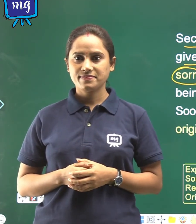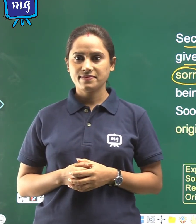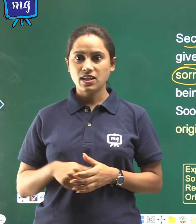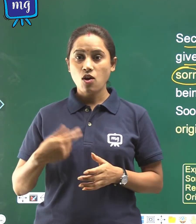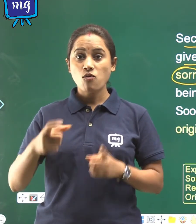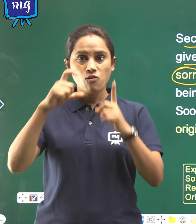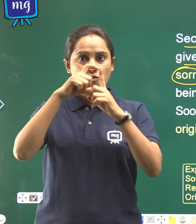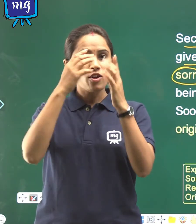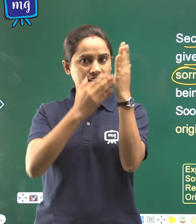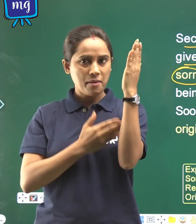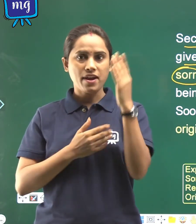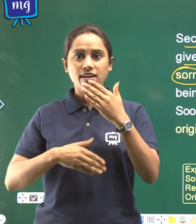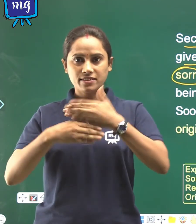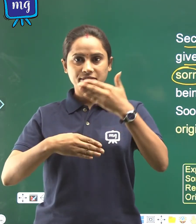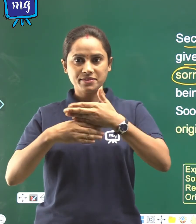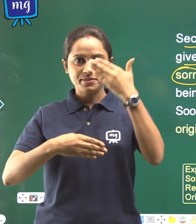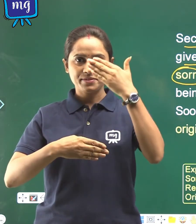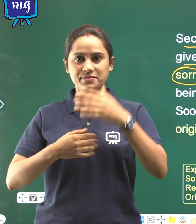for drama.